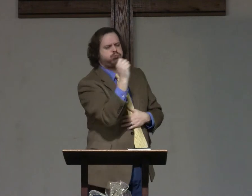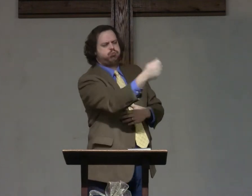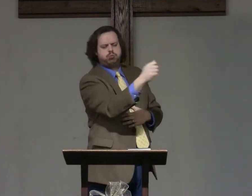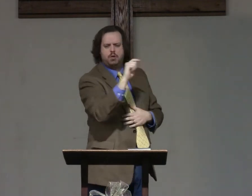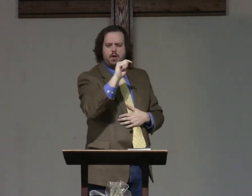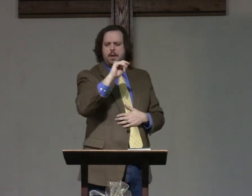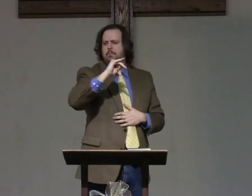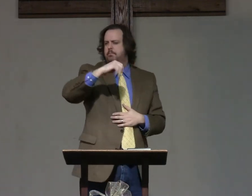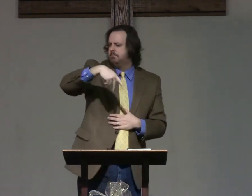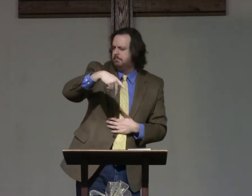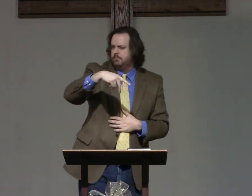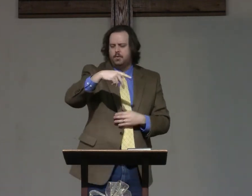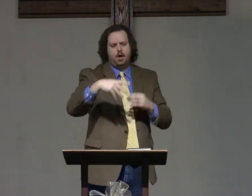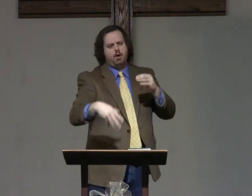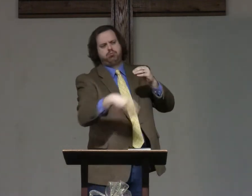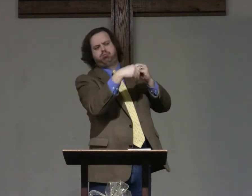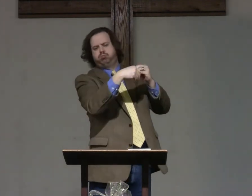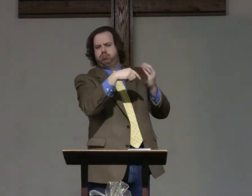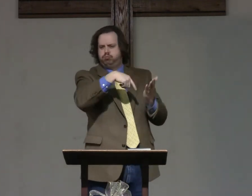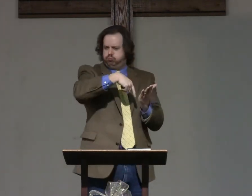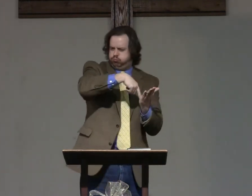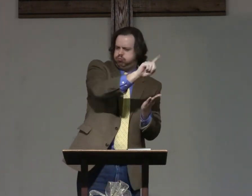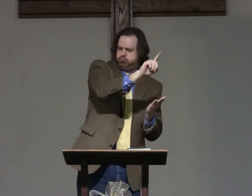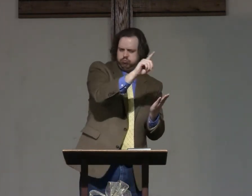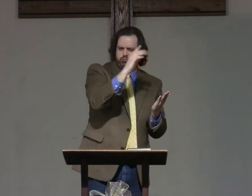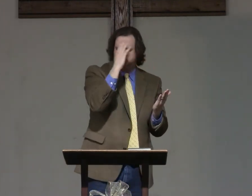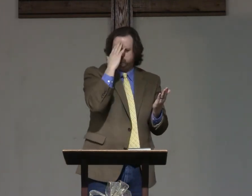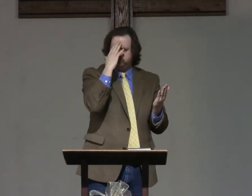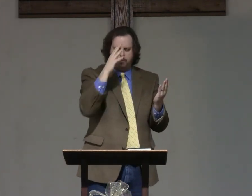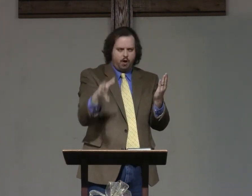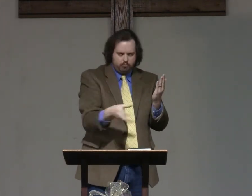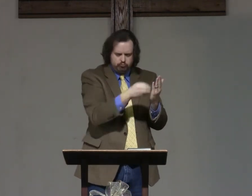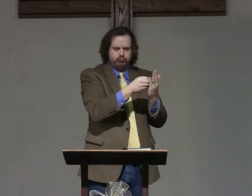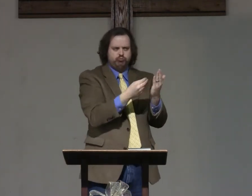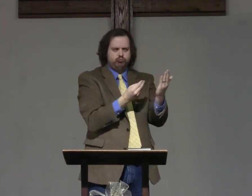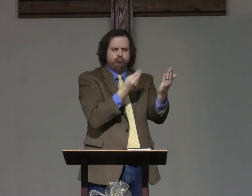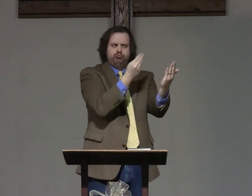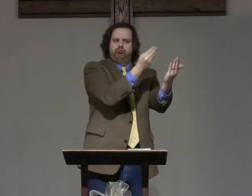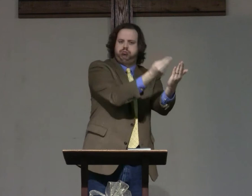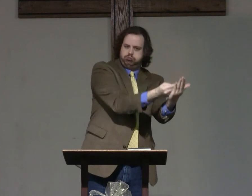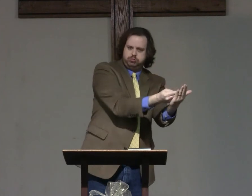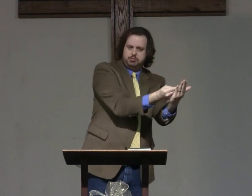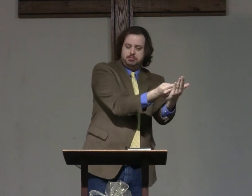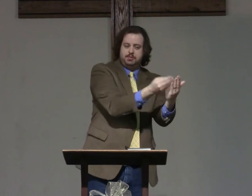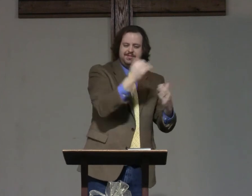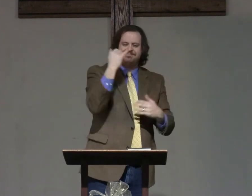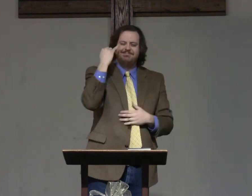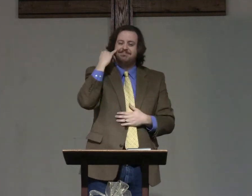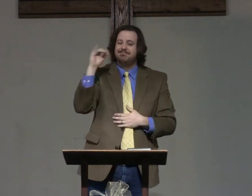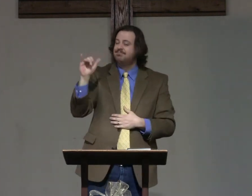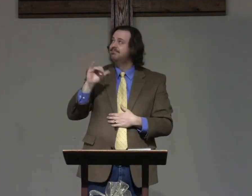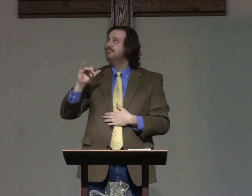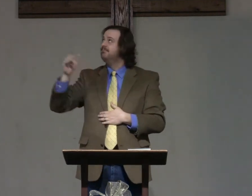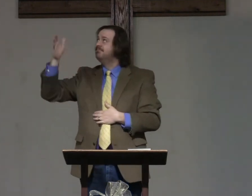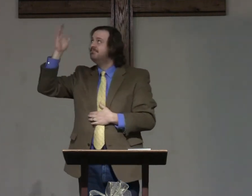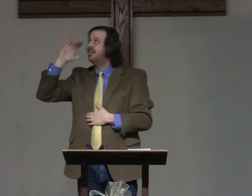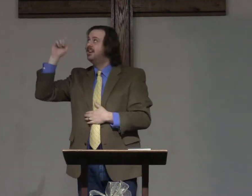you the food. And it's called a tip. You pay for the food, and you pay them a tip.